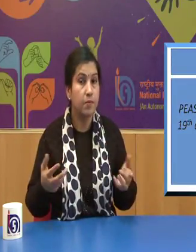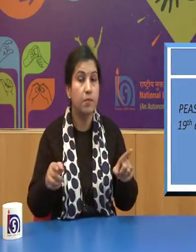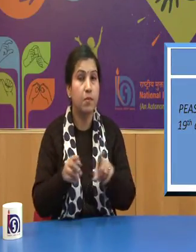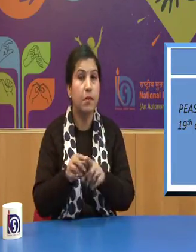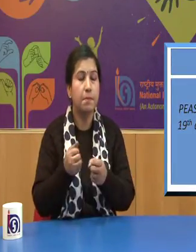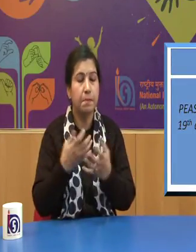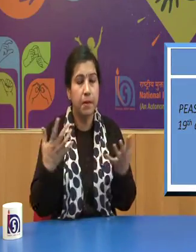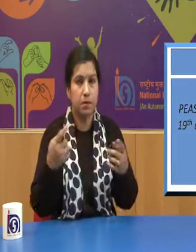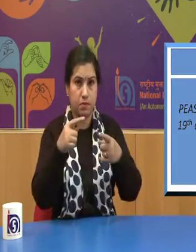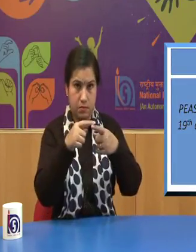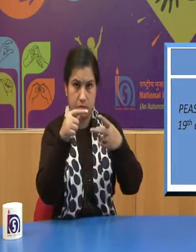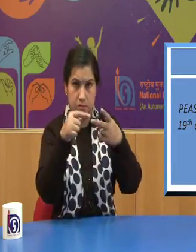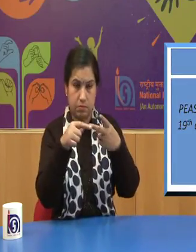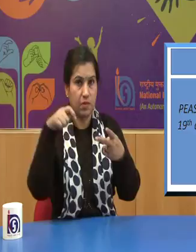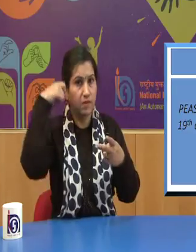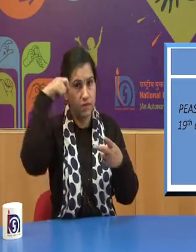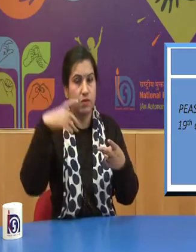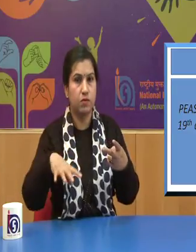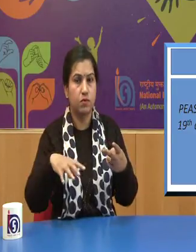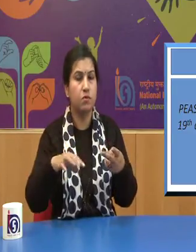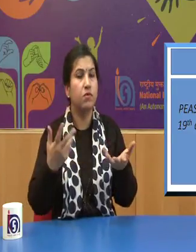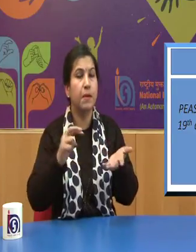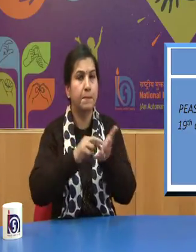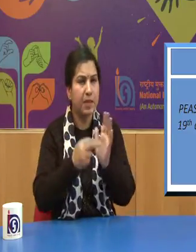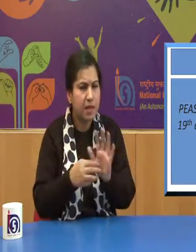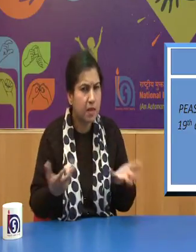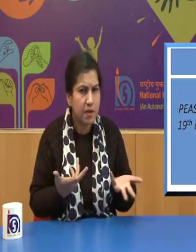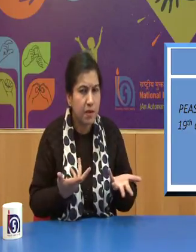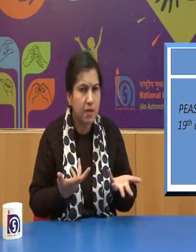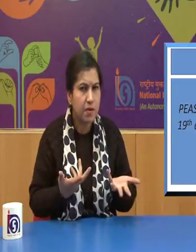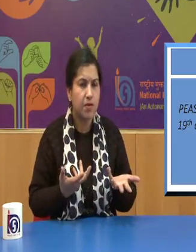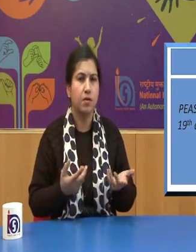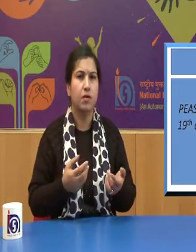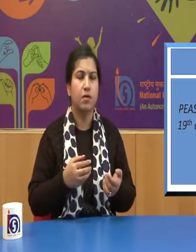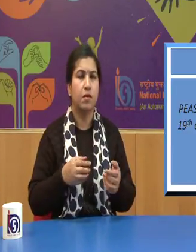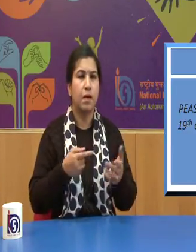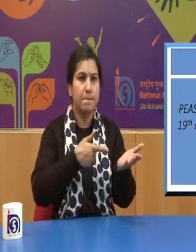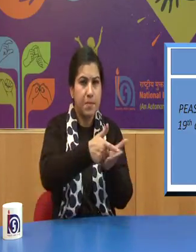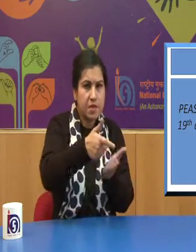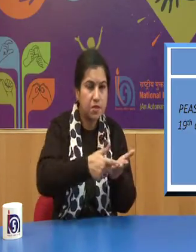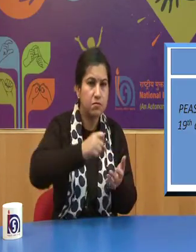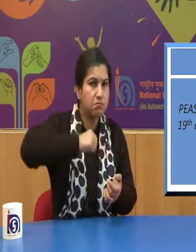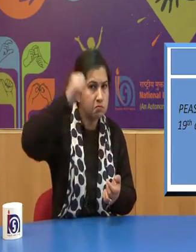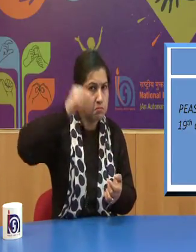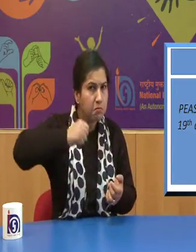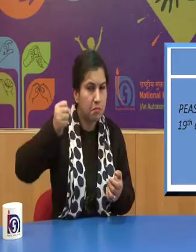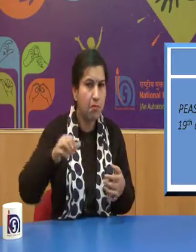and previous videos, we learned about the meaning and concept of peasant revolts in the